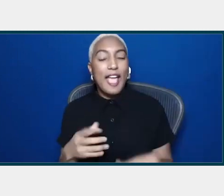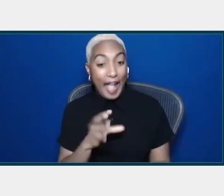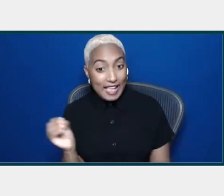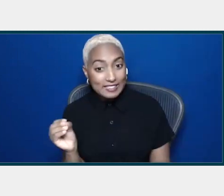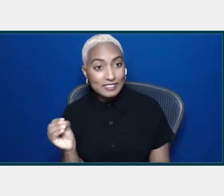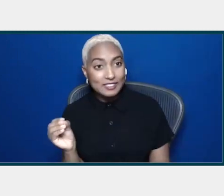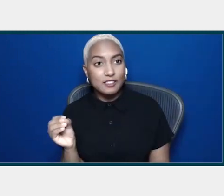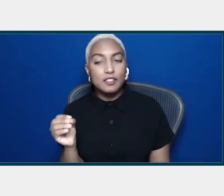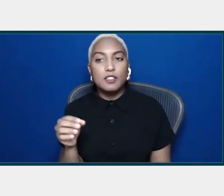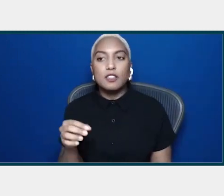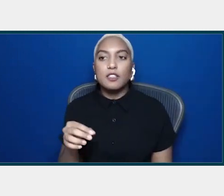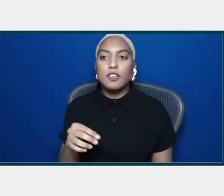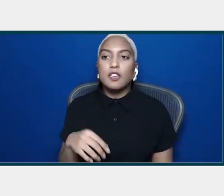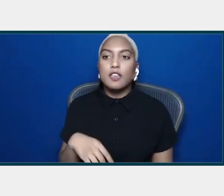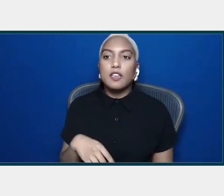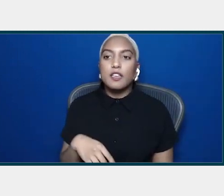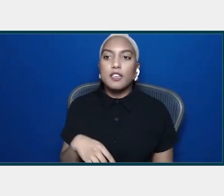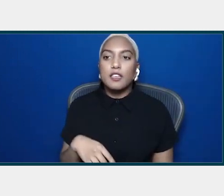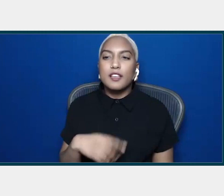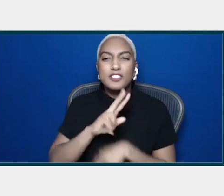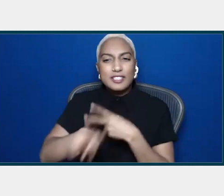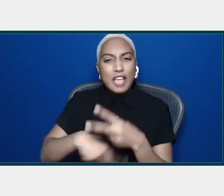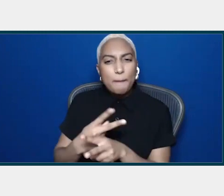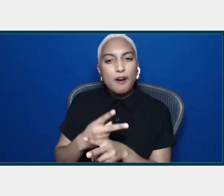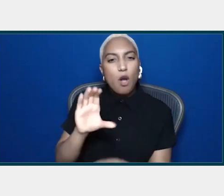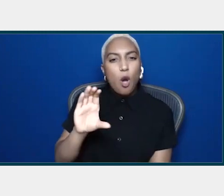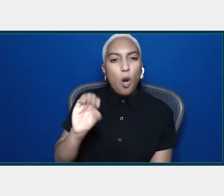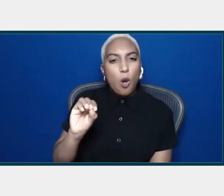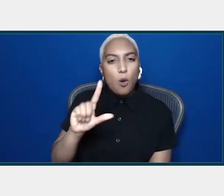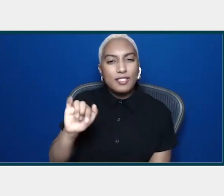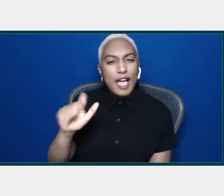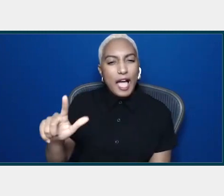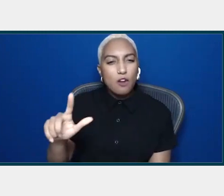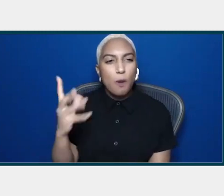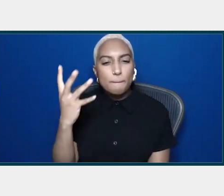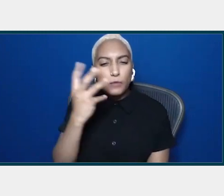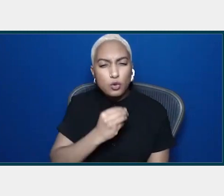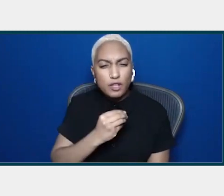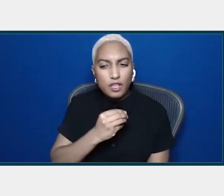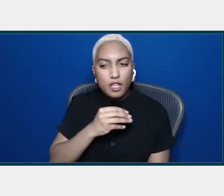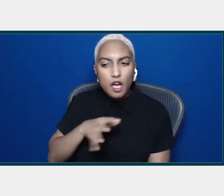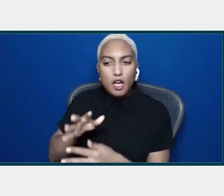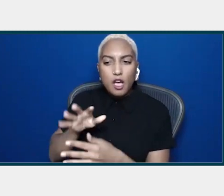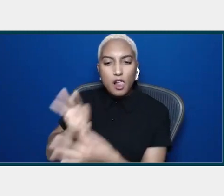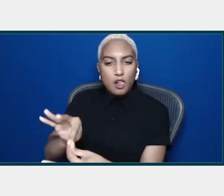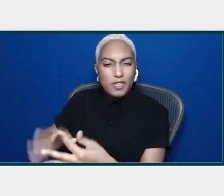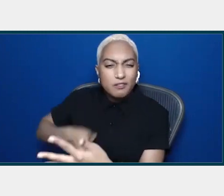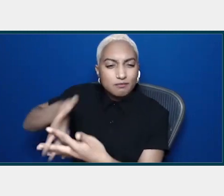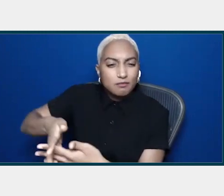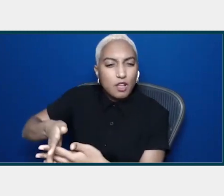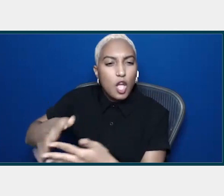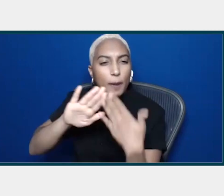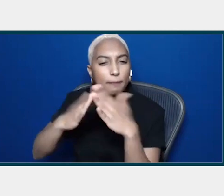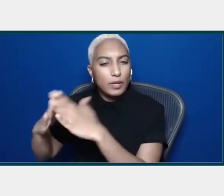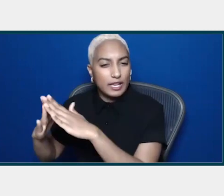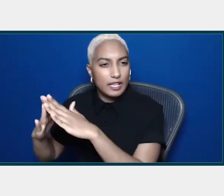and a community that you are responsible to in some way. A community that is defined. Now,